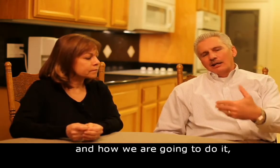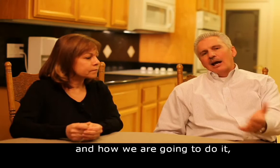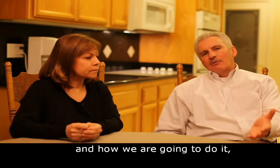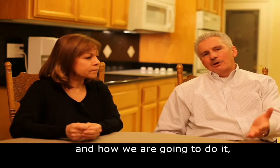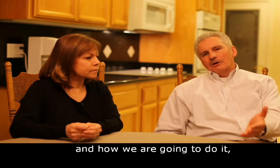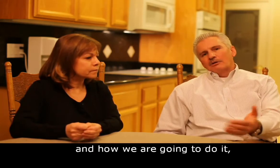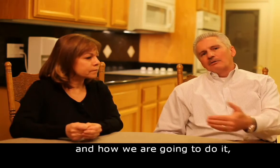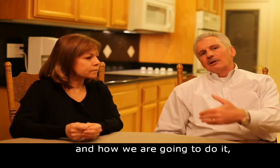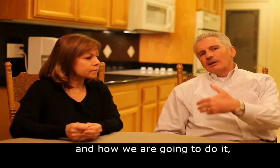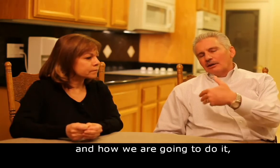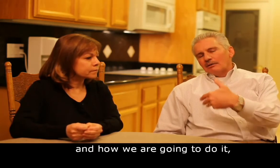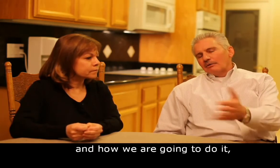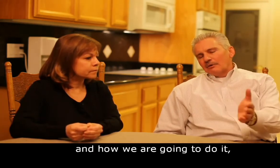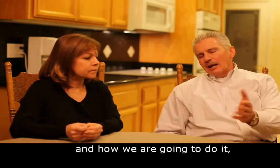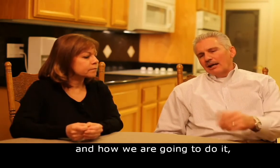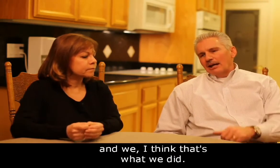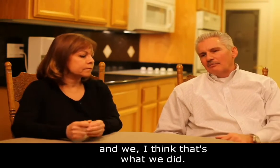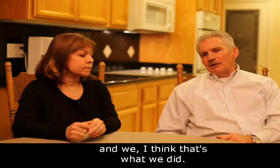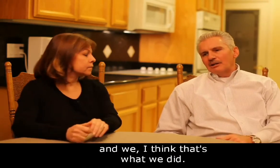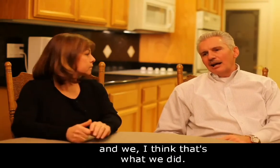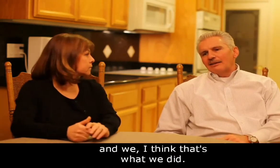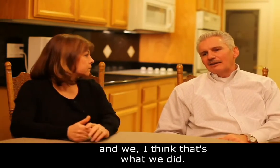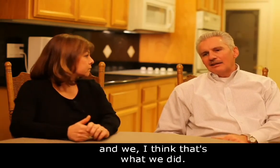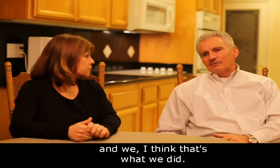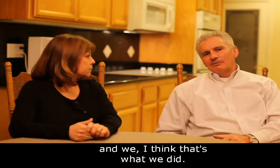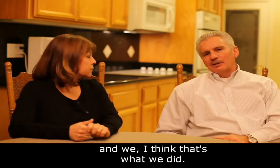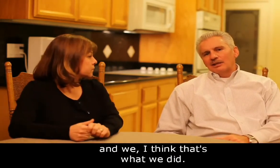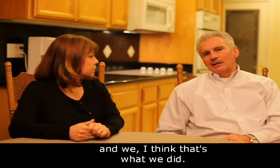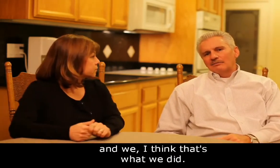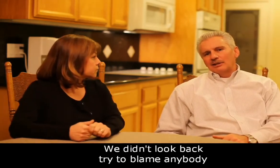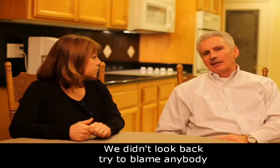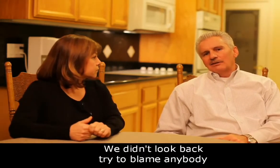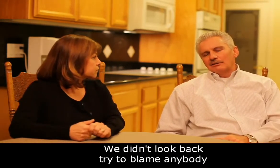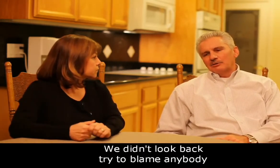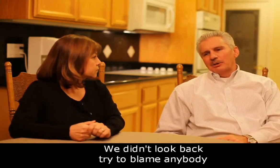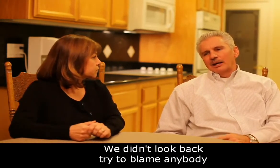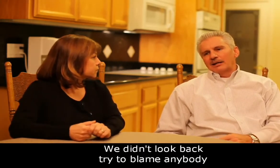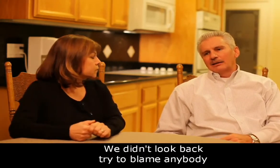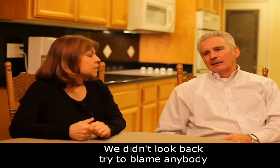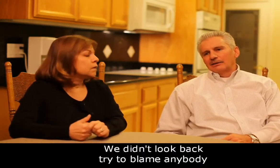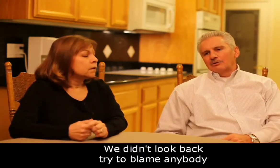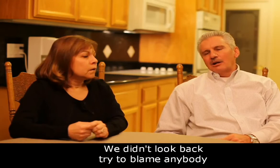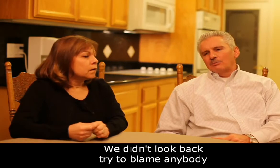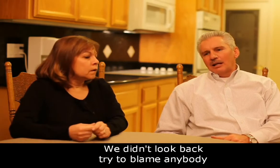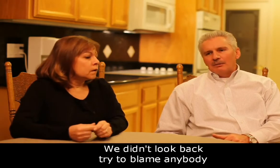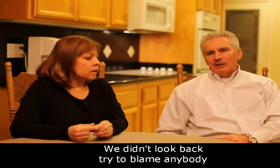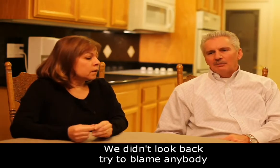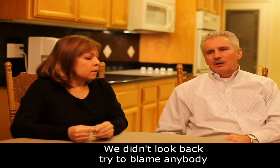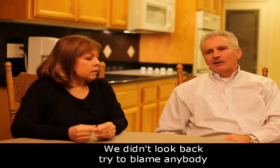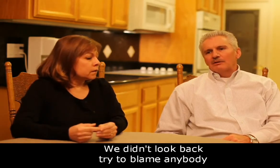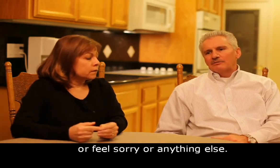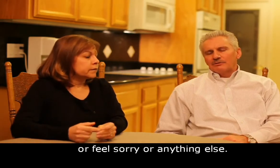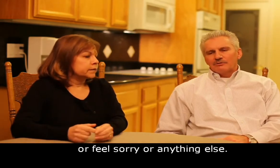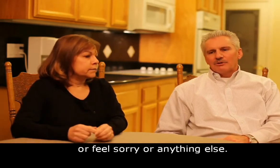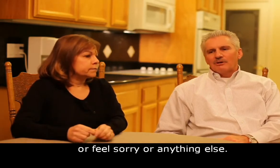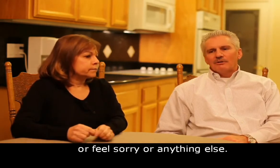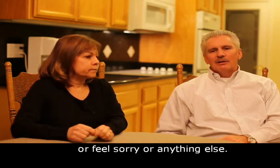how we're going to do it. I think that's what we did. We didn't look back try to blame anybody or feel sorry